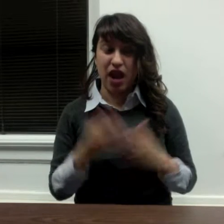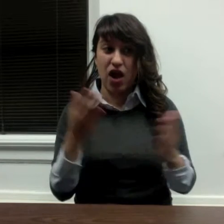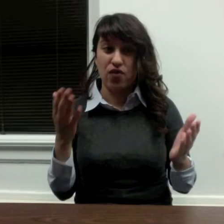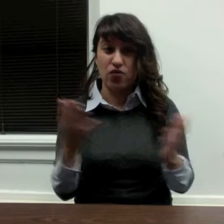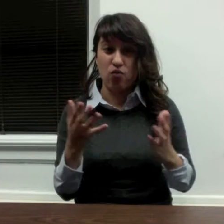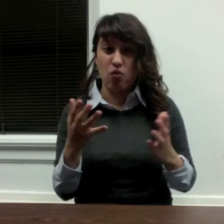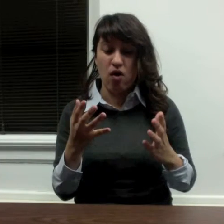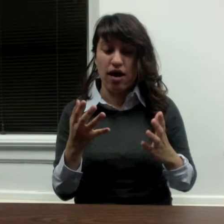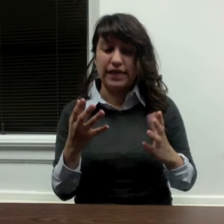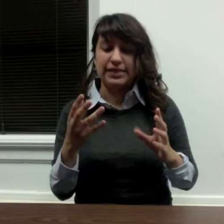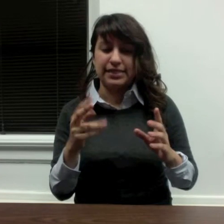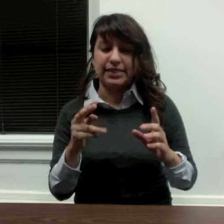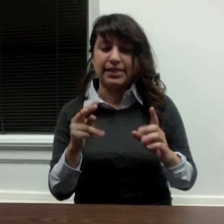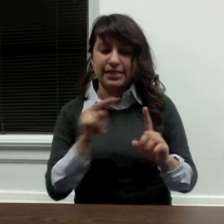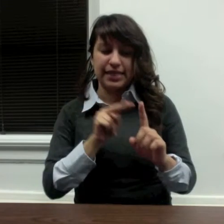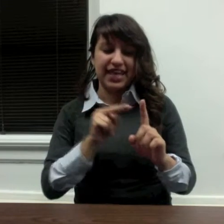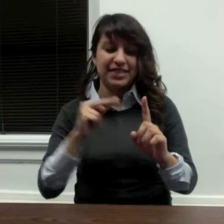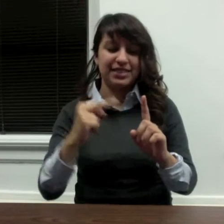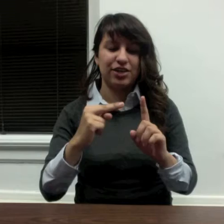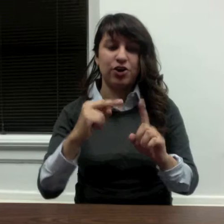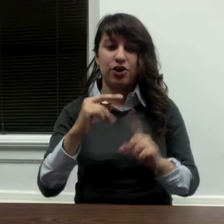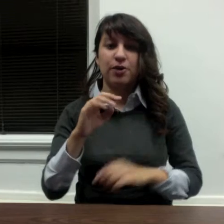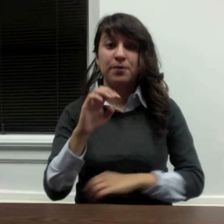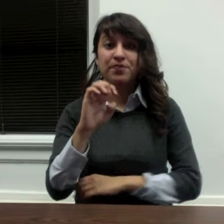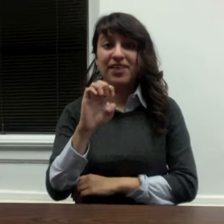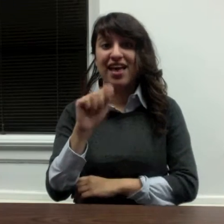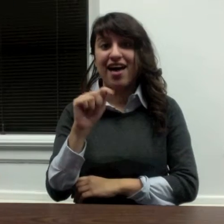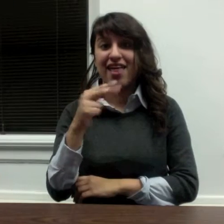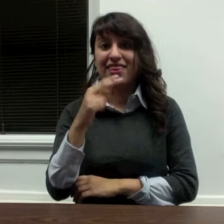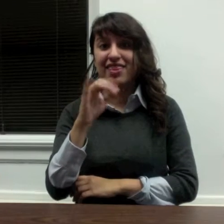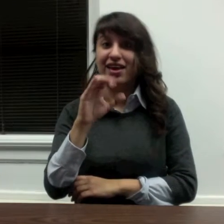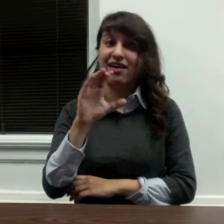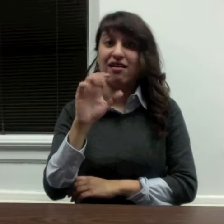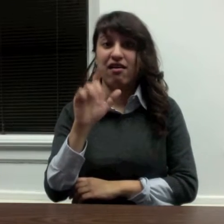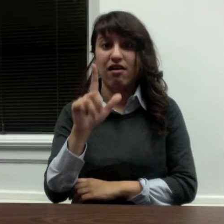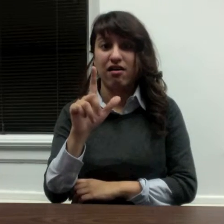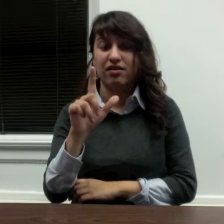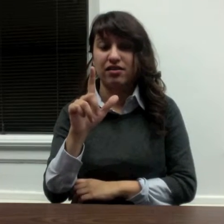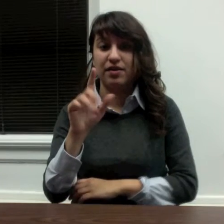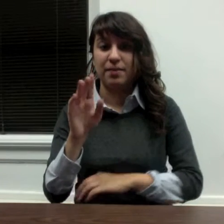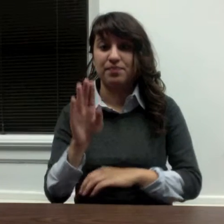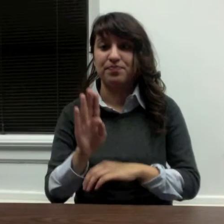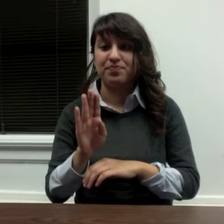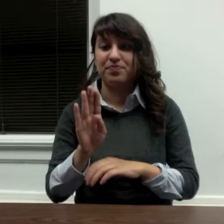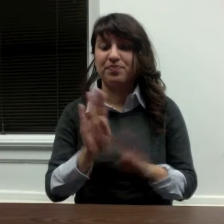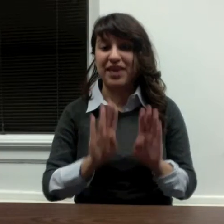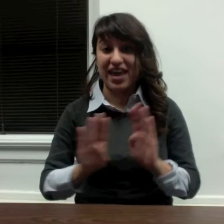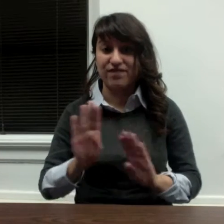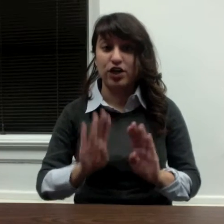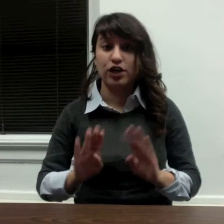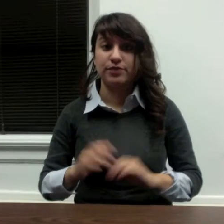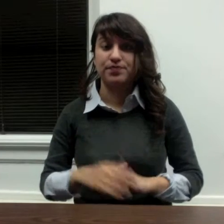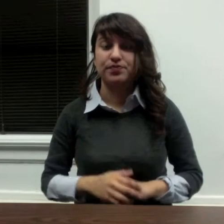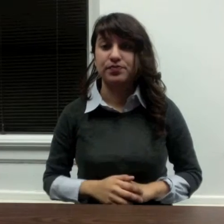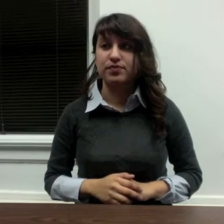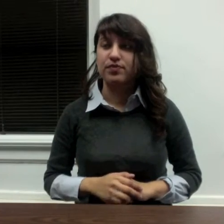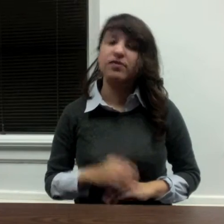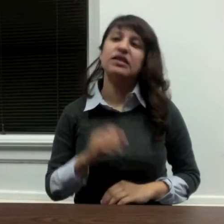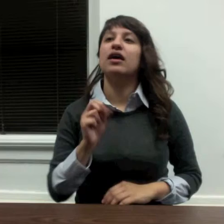So to put a workshop together where people can come in and talk about what it is that we do